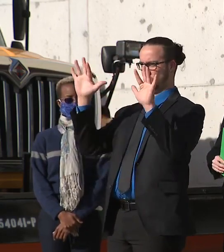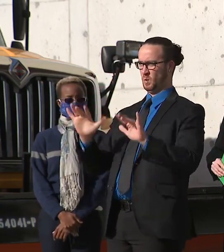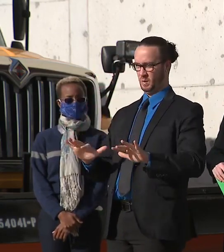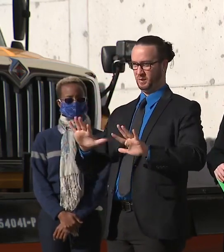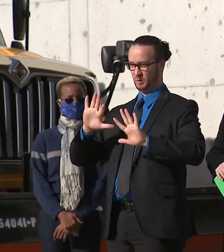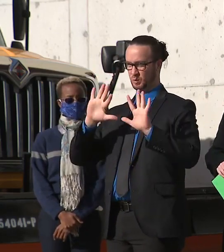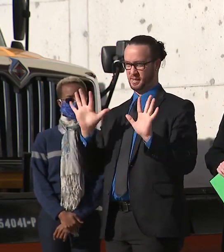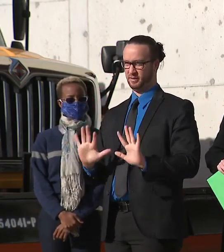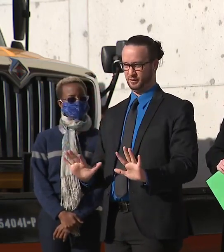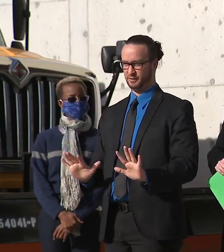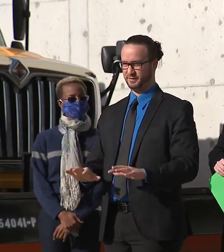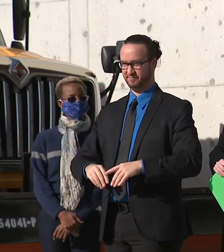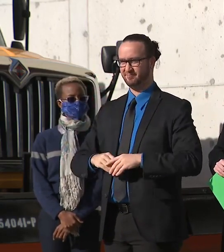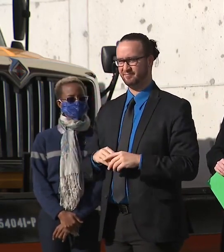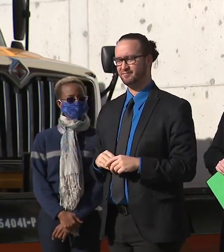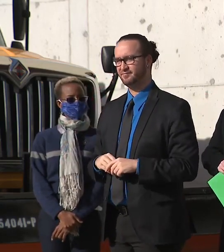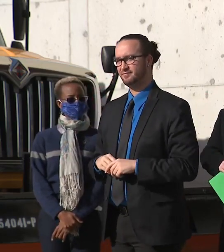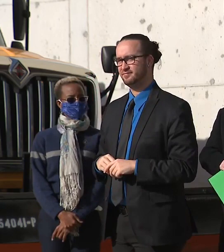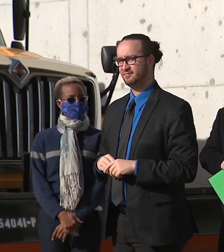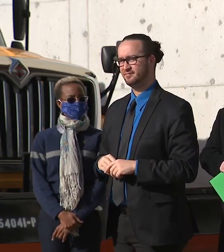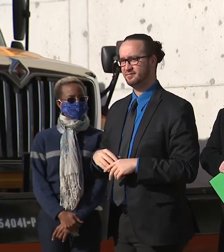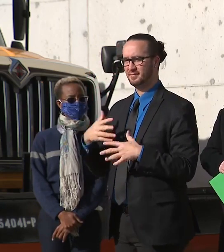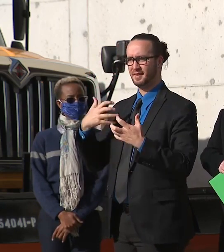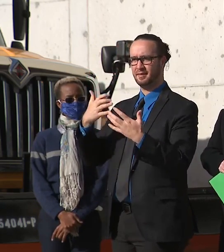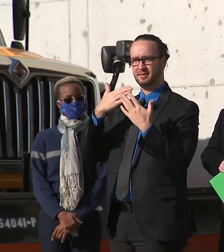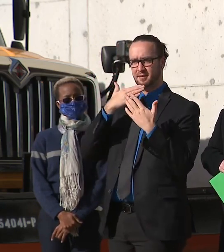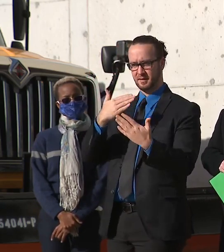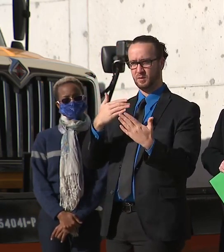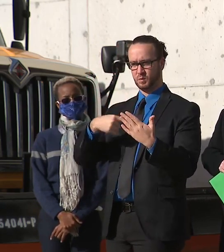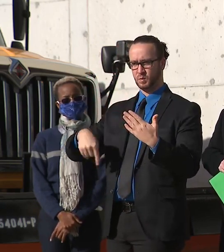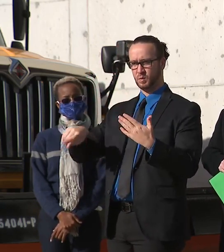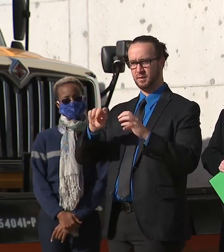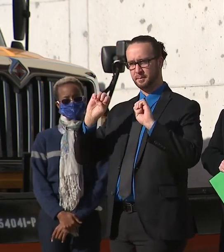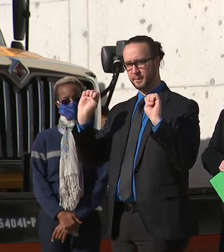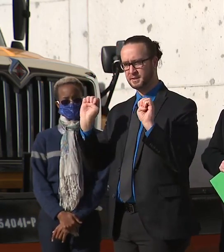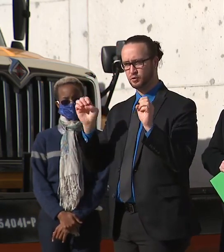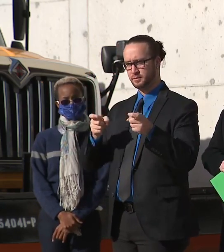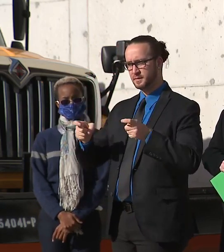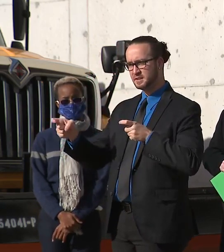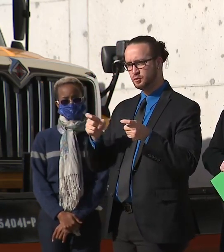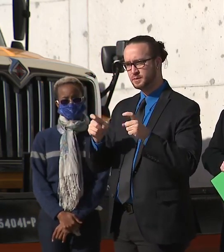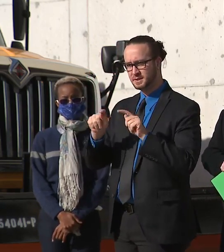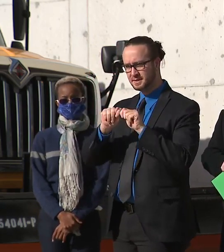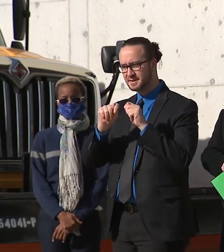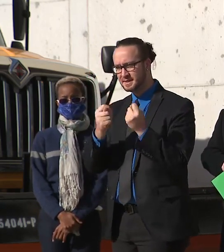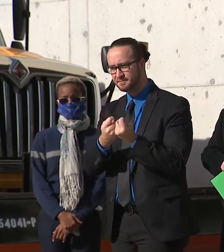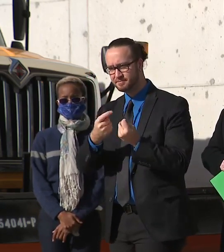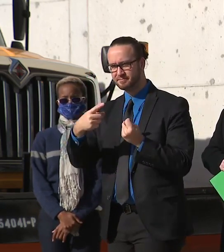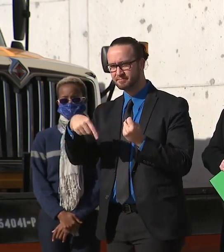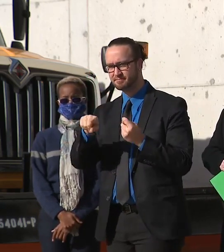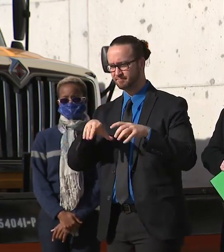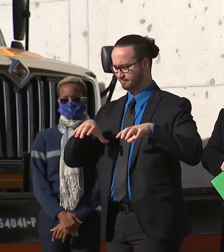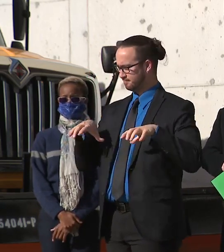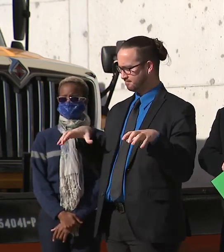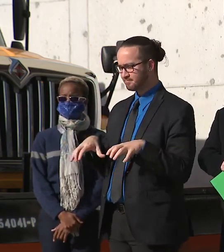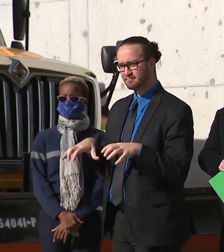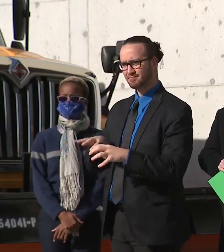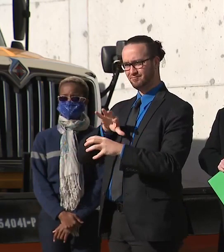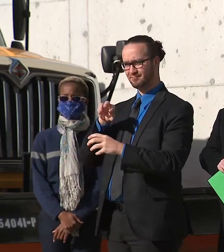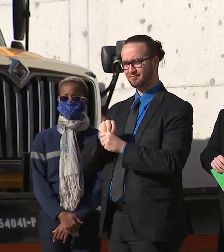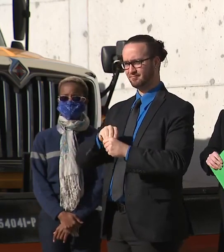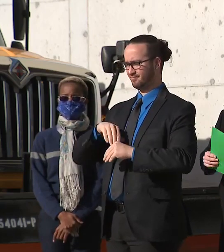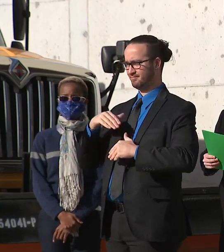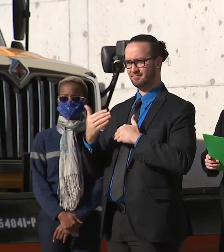Savella for and the Mayor's Office of Emergency Management for their important role during inclement weather. I want to